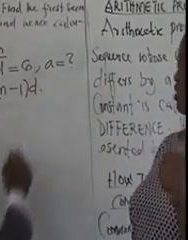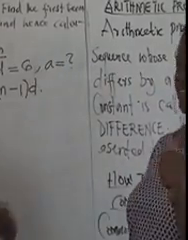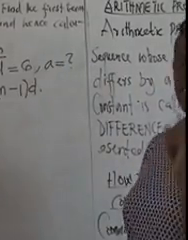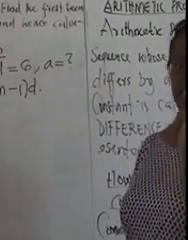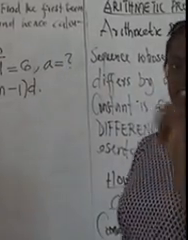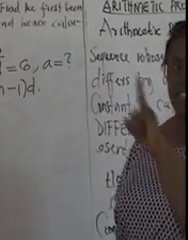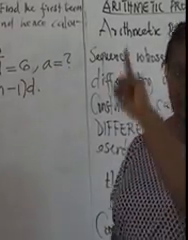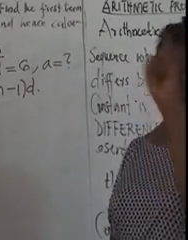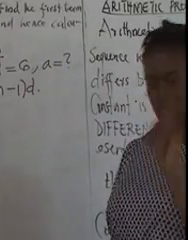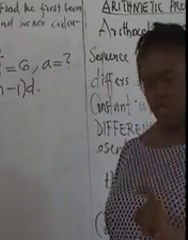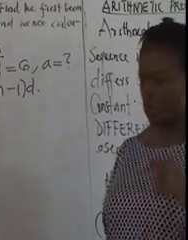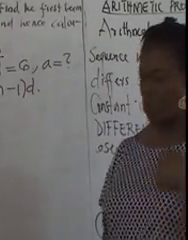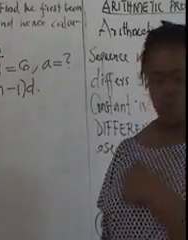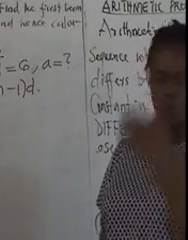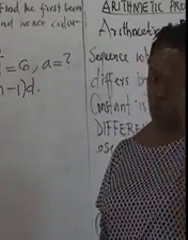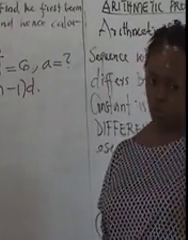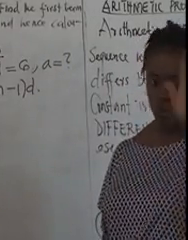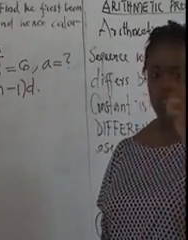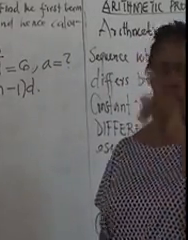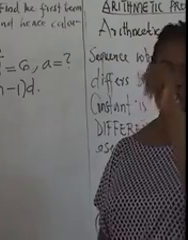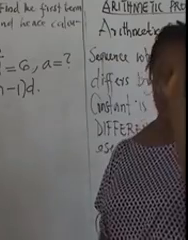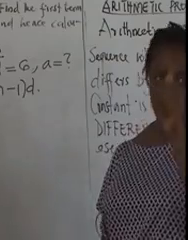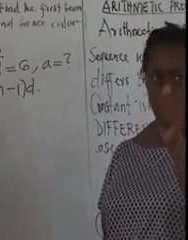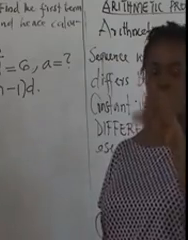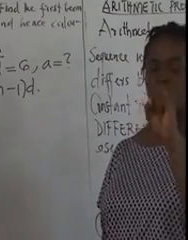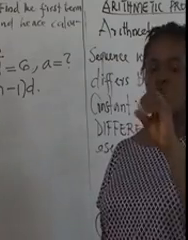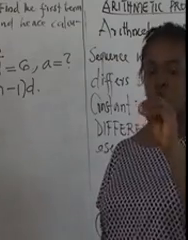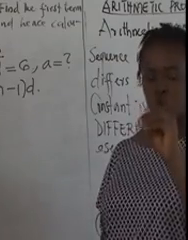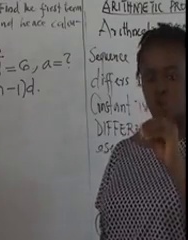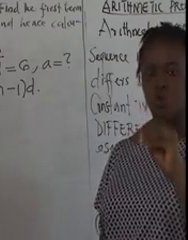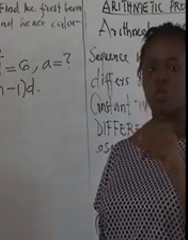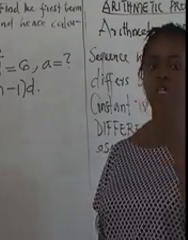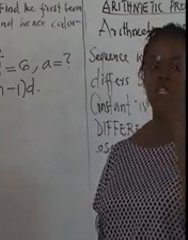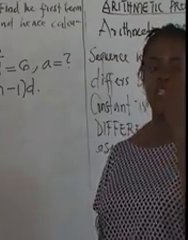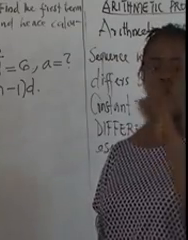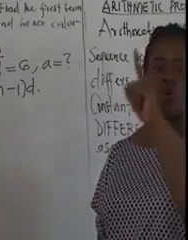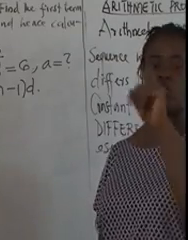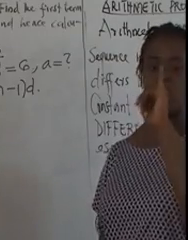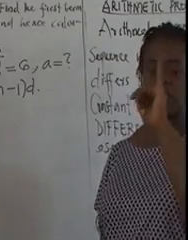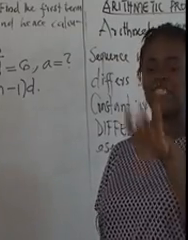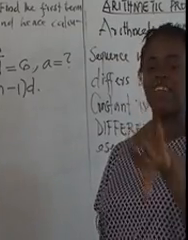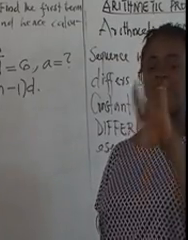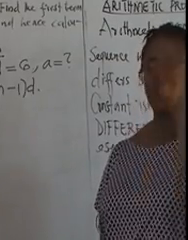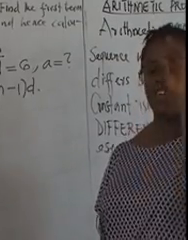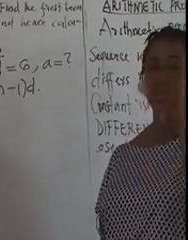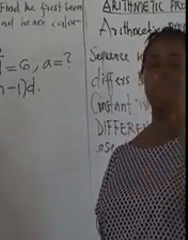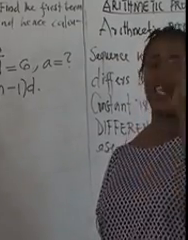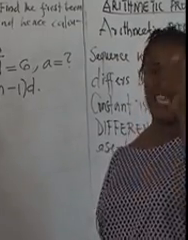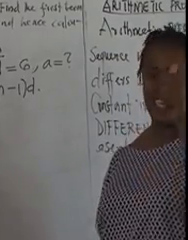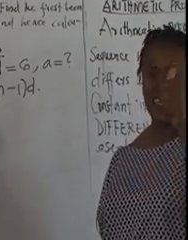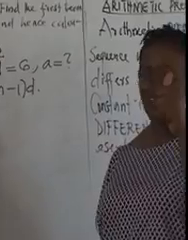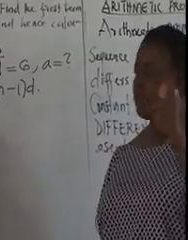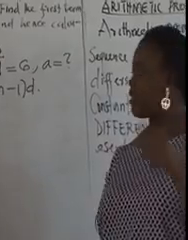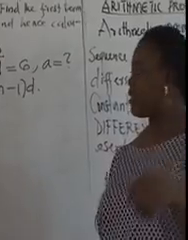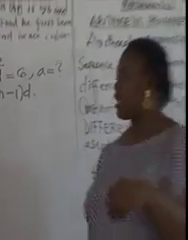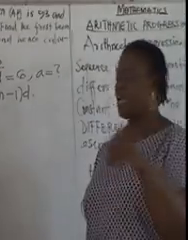question mark. We don't have the value because the question says find the first 10, which is A. So we still